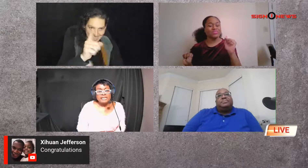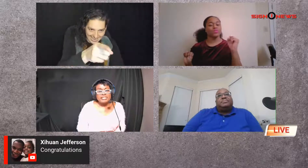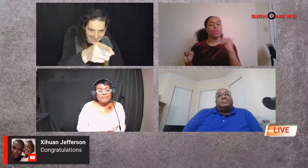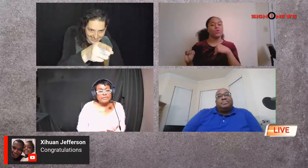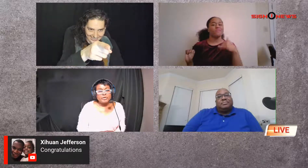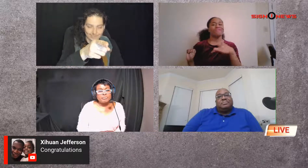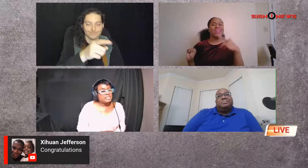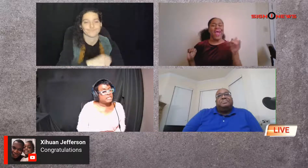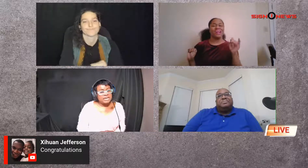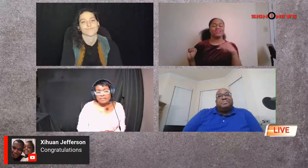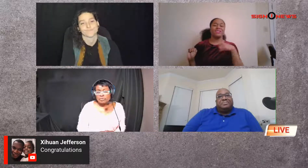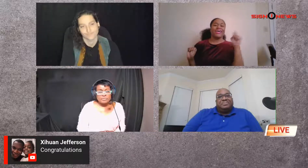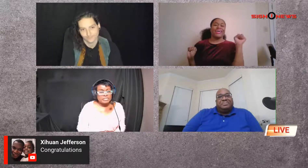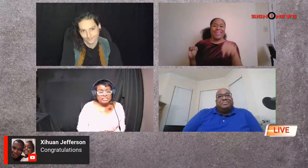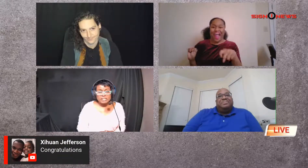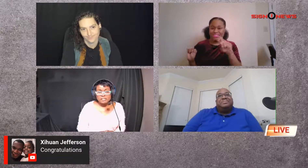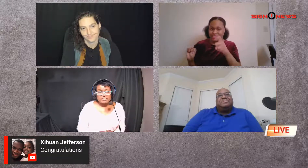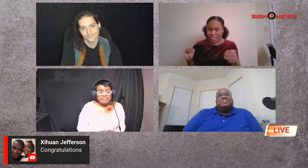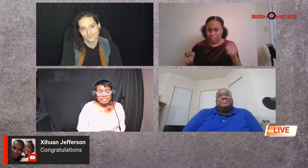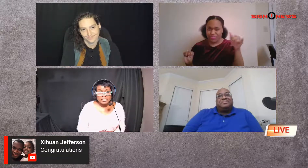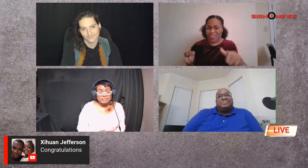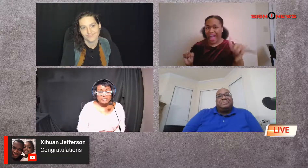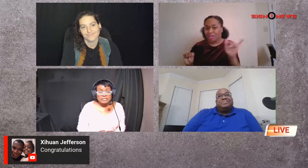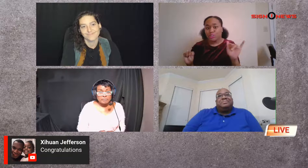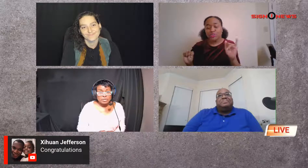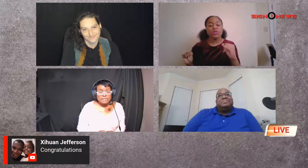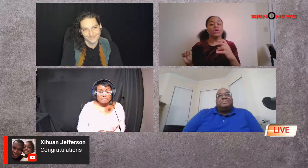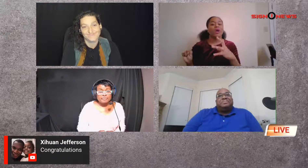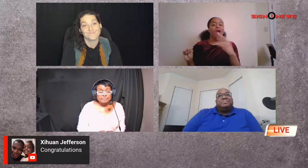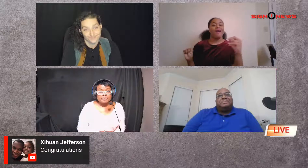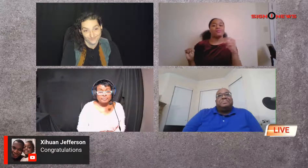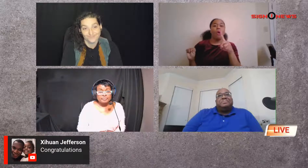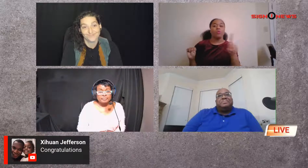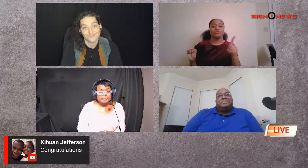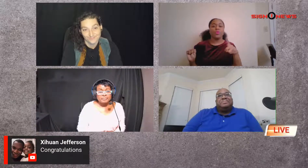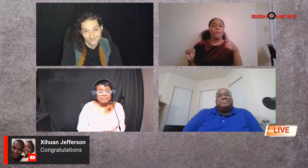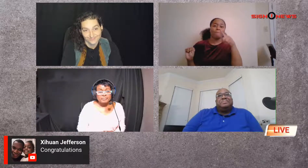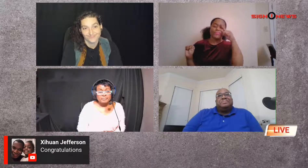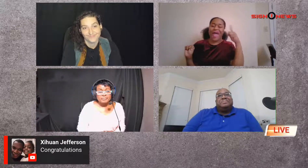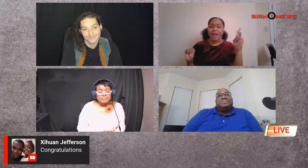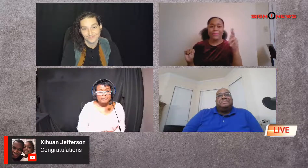And I realized that film did not have the representation of the disability community.